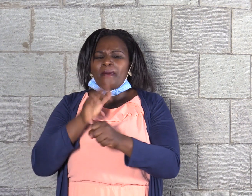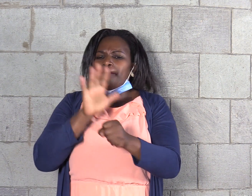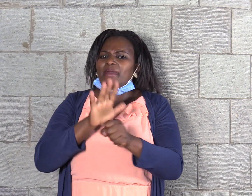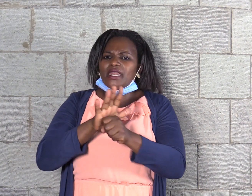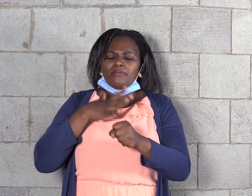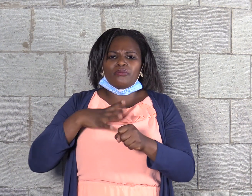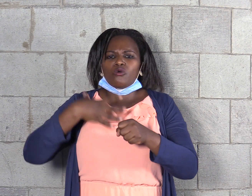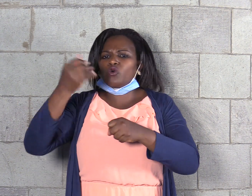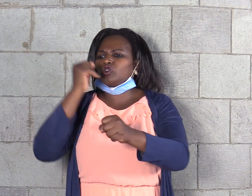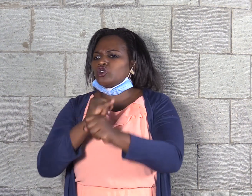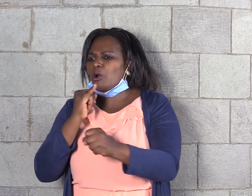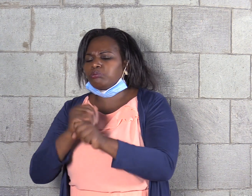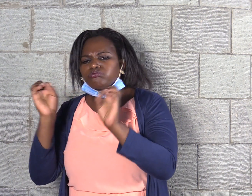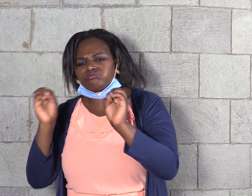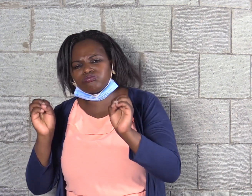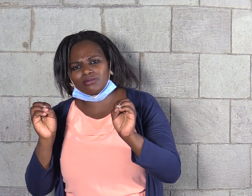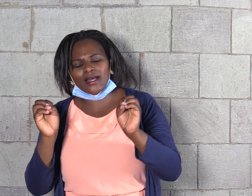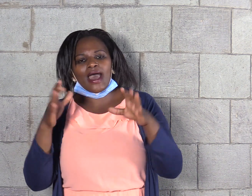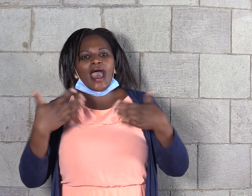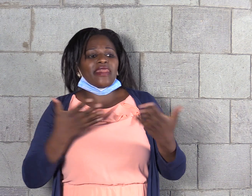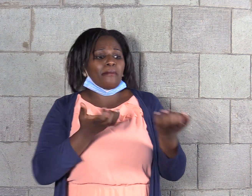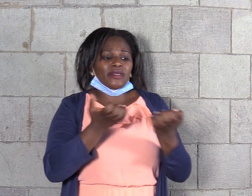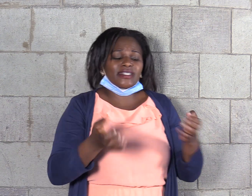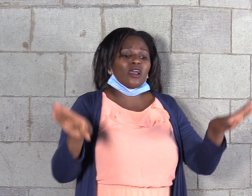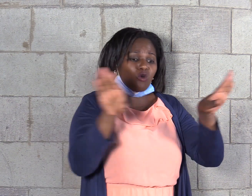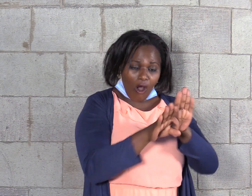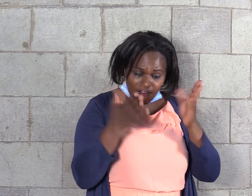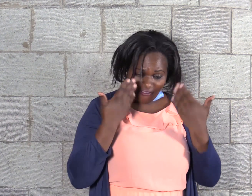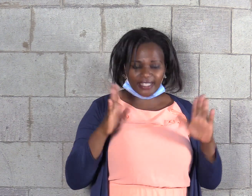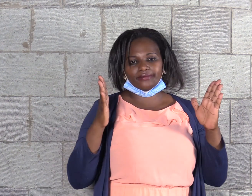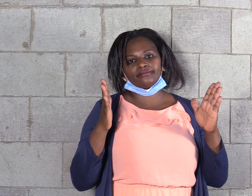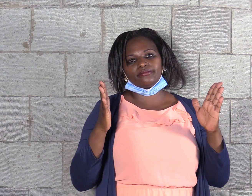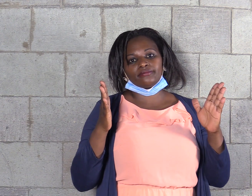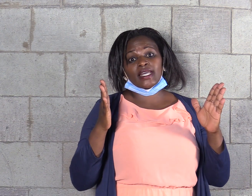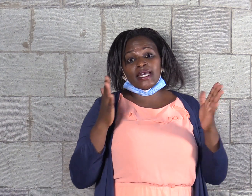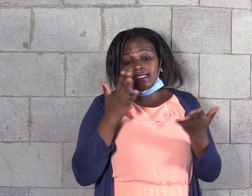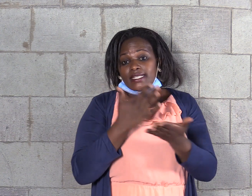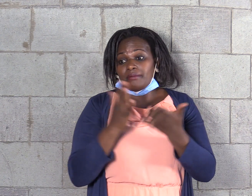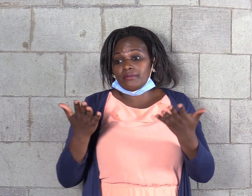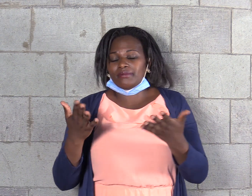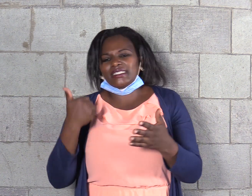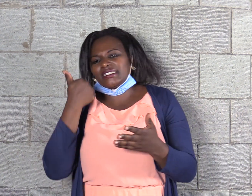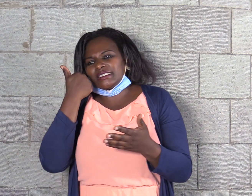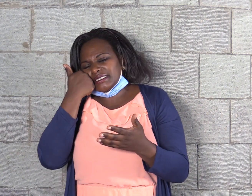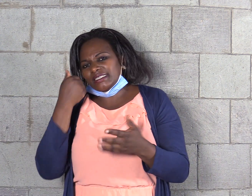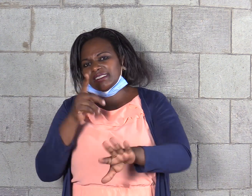to work. Most of us who had businesses have closed down. Some may be sick in this time. Some may be